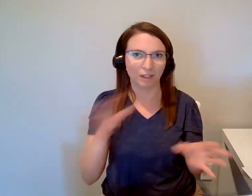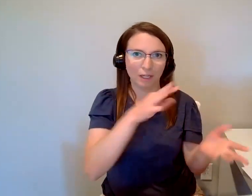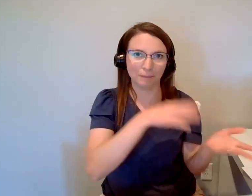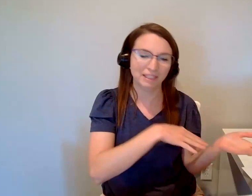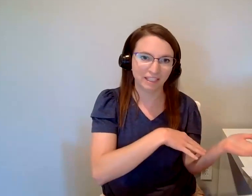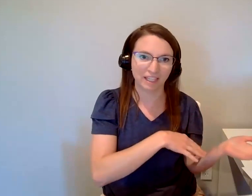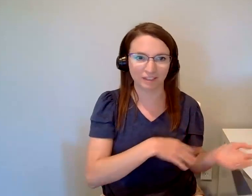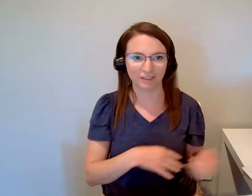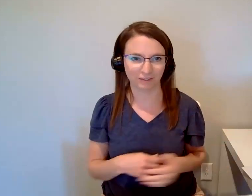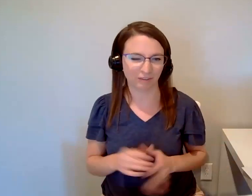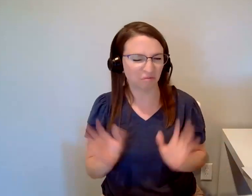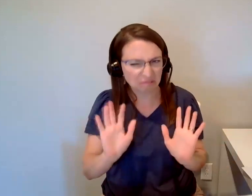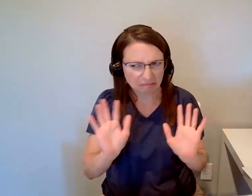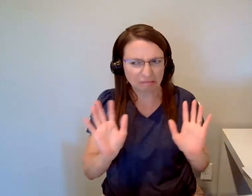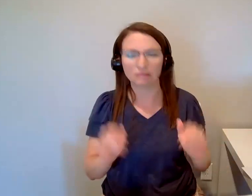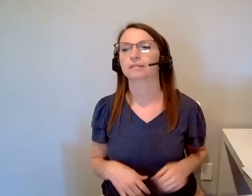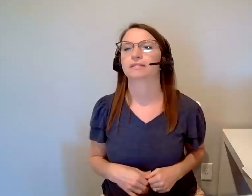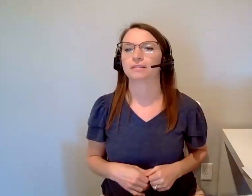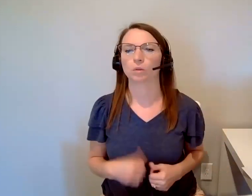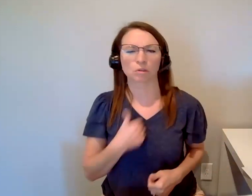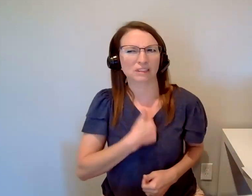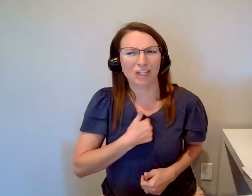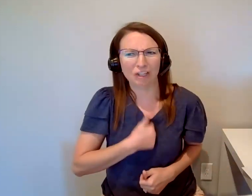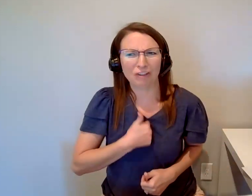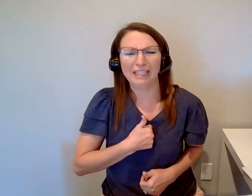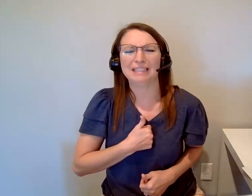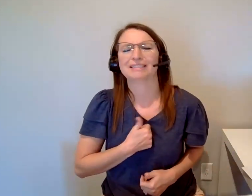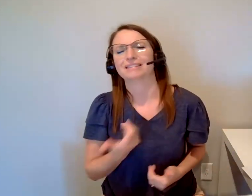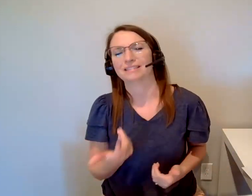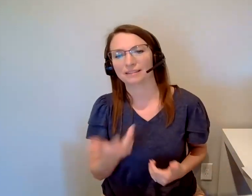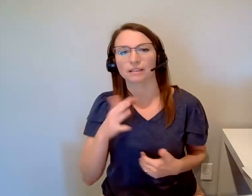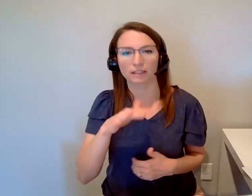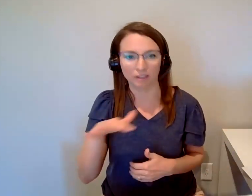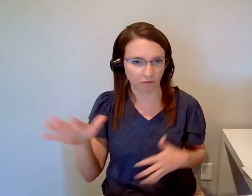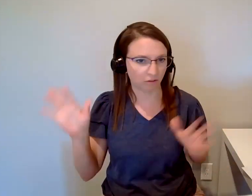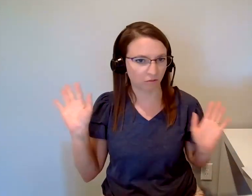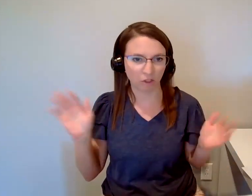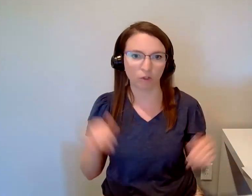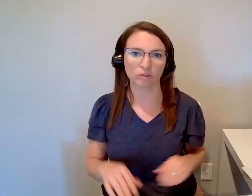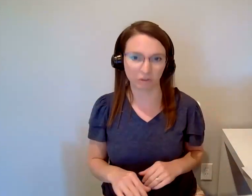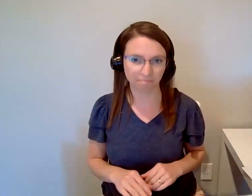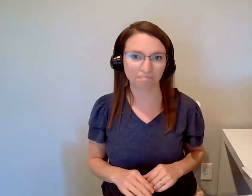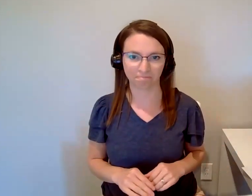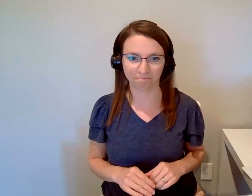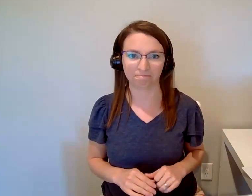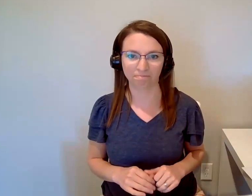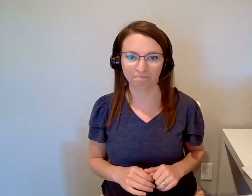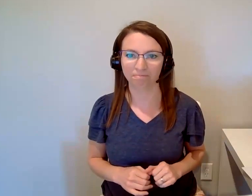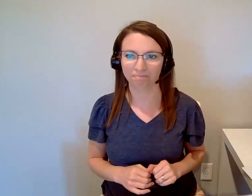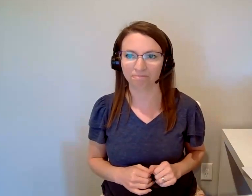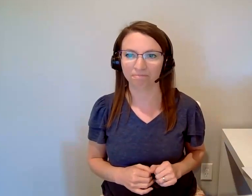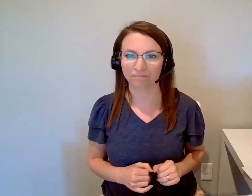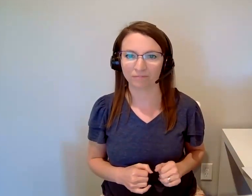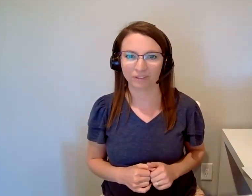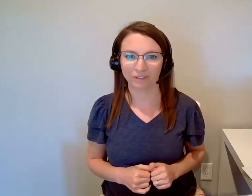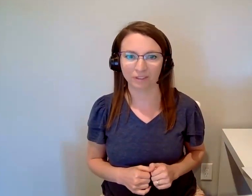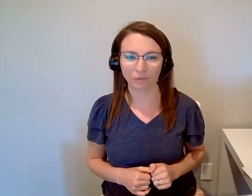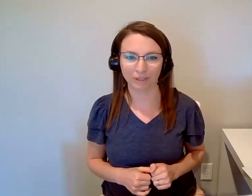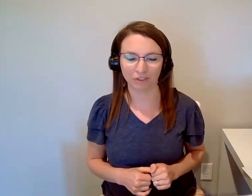I meant this, or sorry, and then just start over. Mhm. Good question.